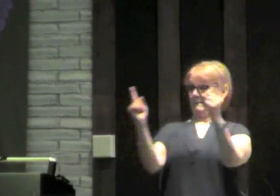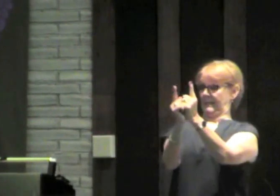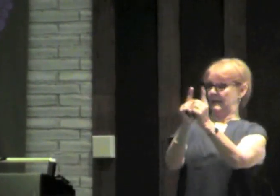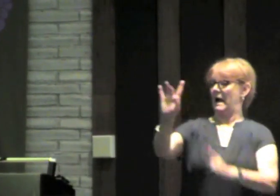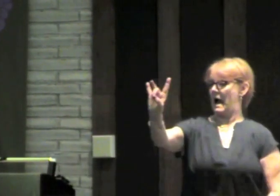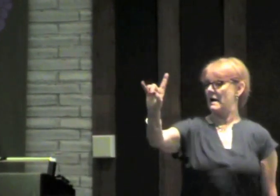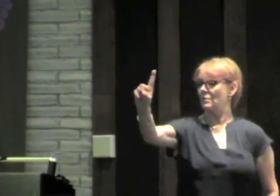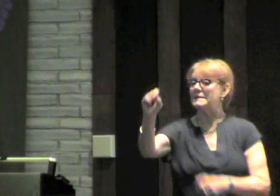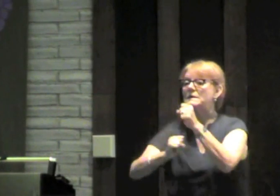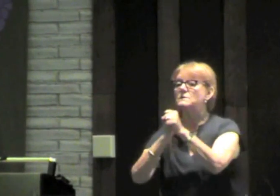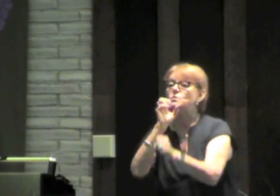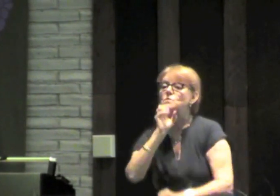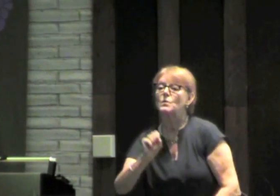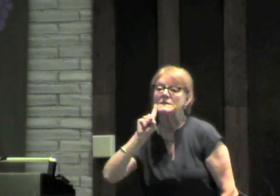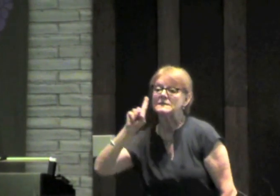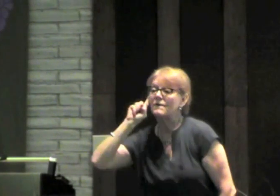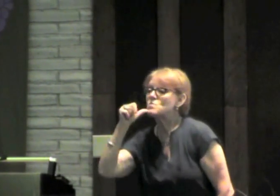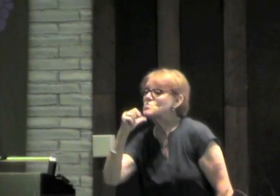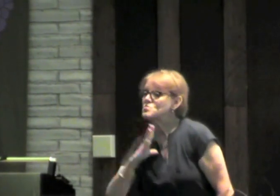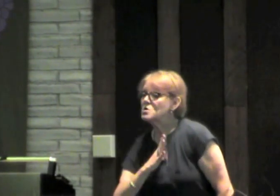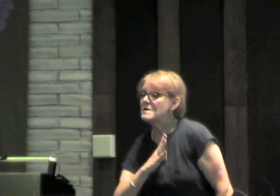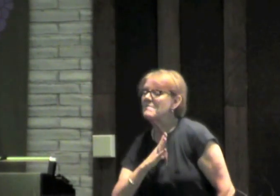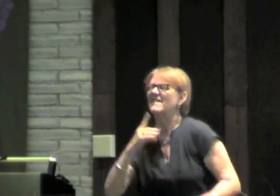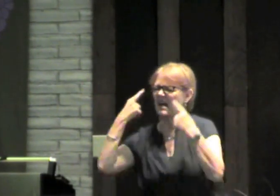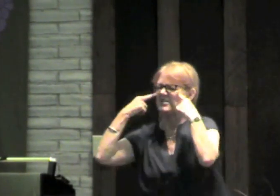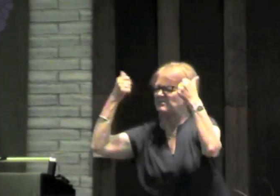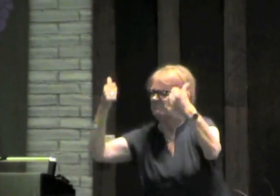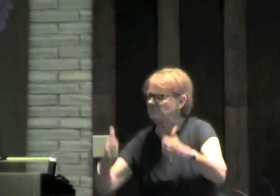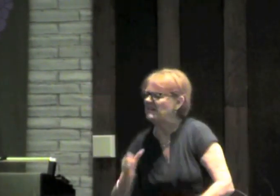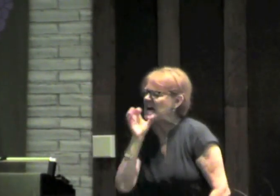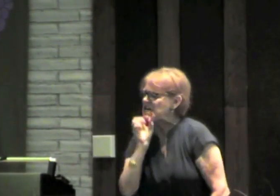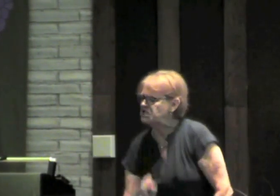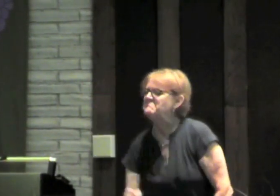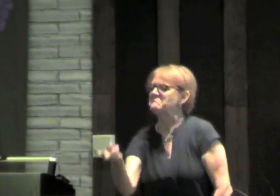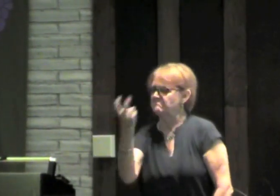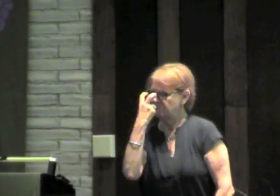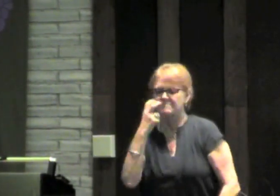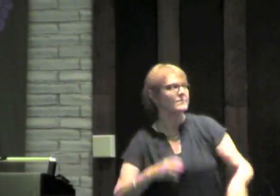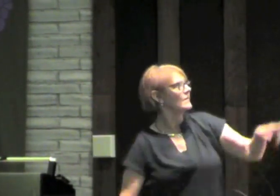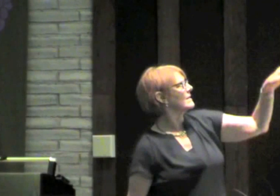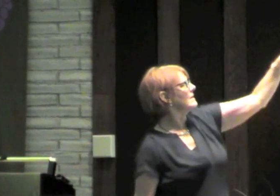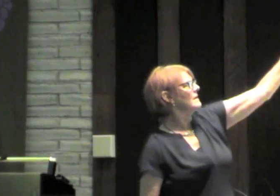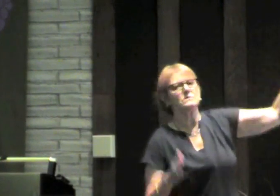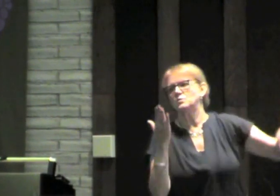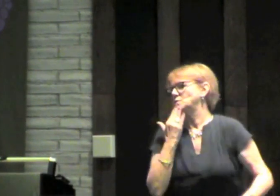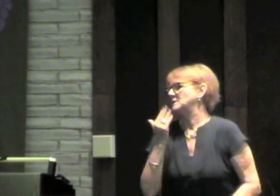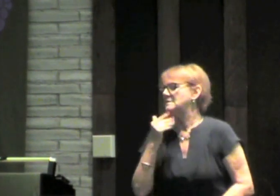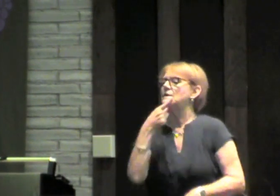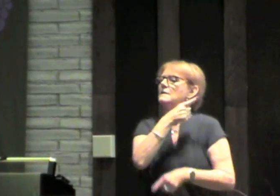Well, next to it, I met an 81-year-old deaf woman whose eyesight was going down due to age, so she'd become blind, but